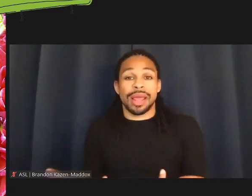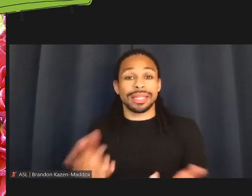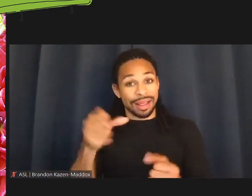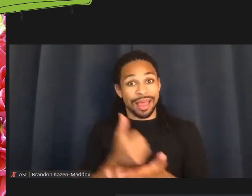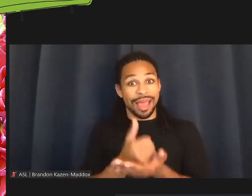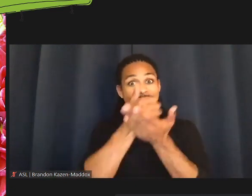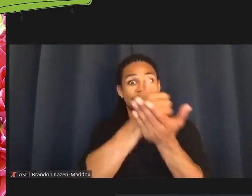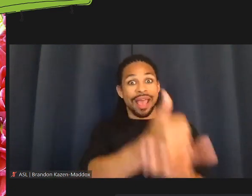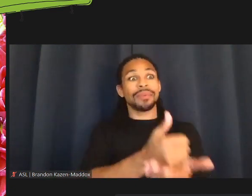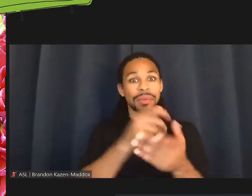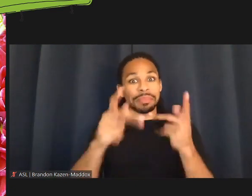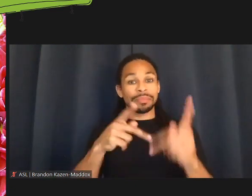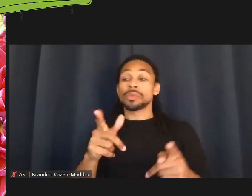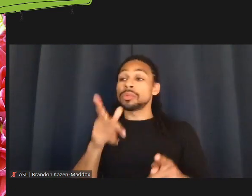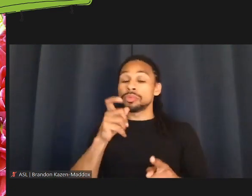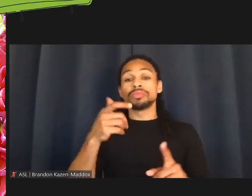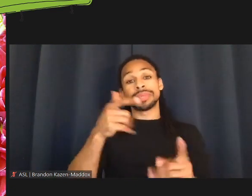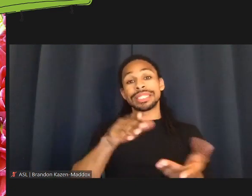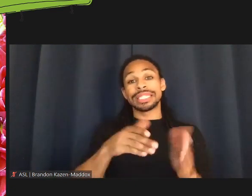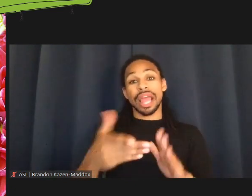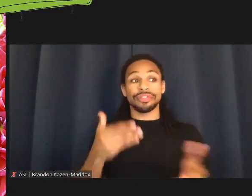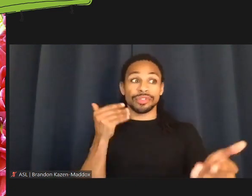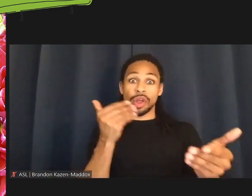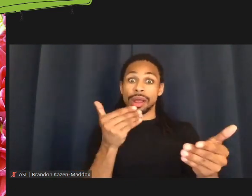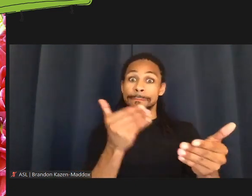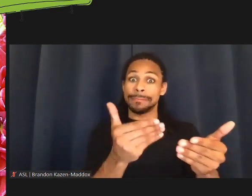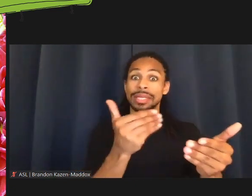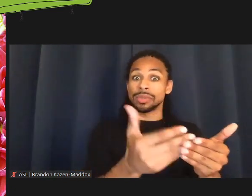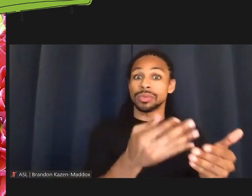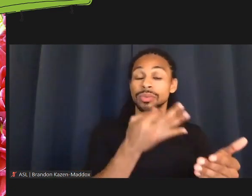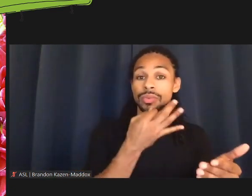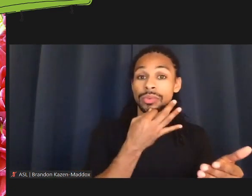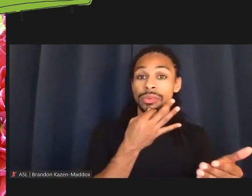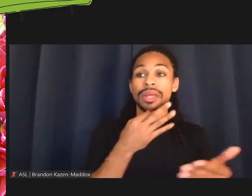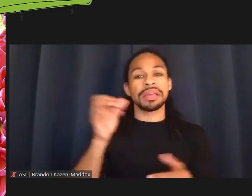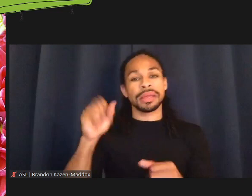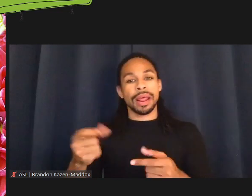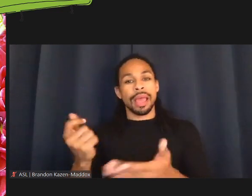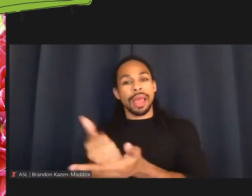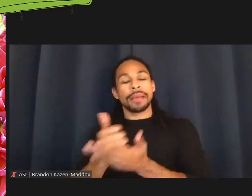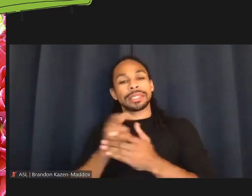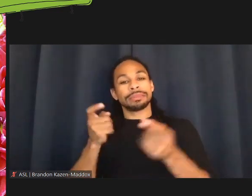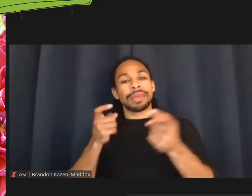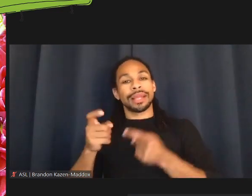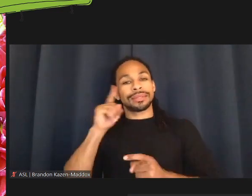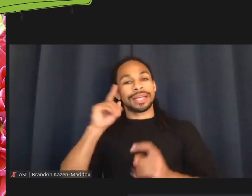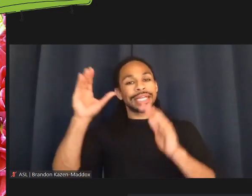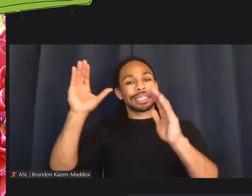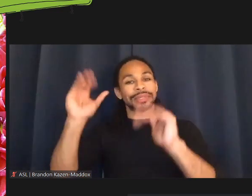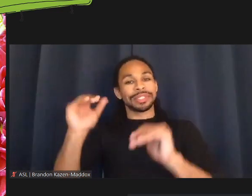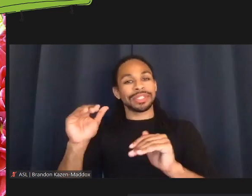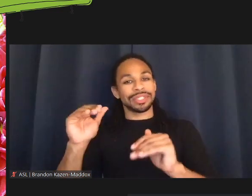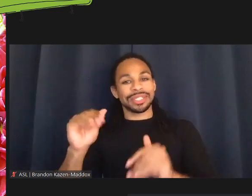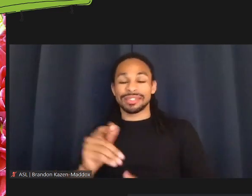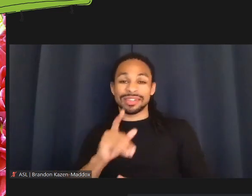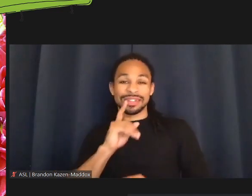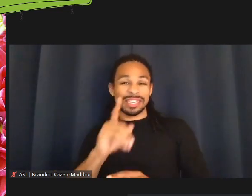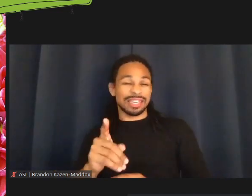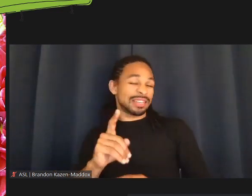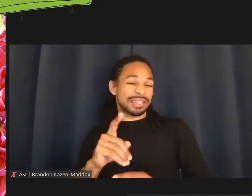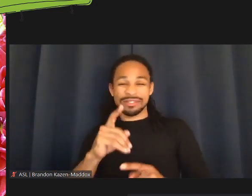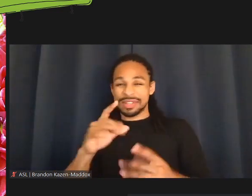how bodies degrade can help manage expectations, help plague the nightmares of the family members of those about